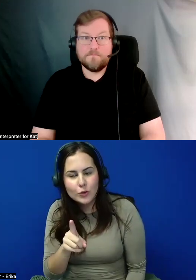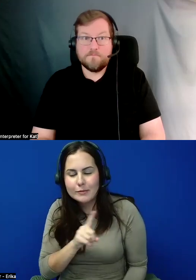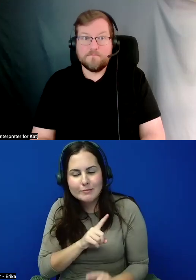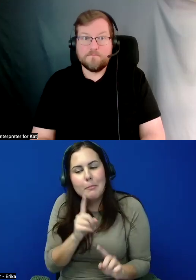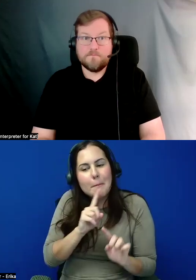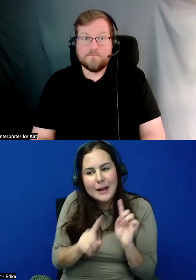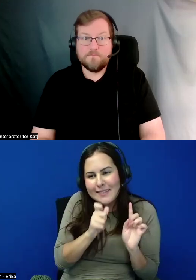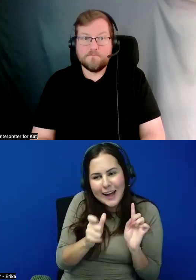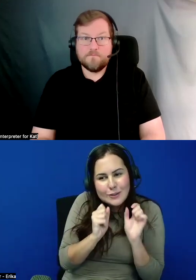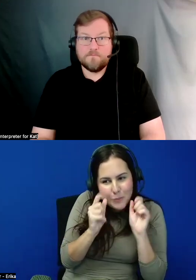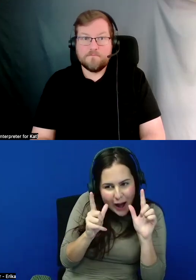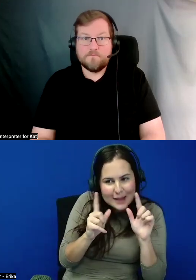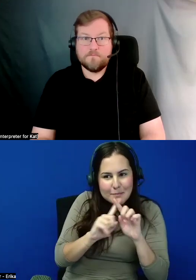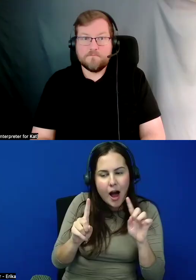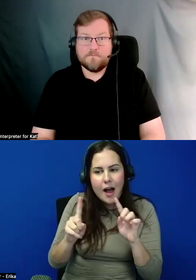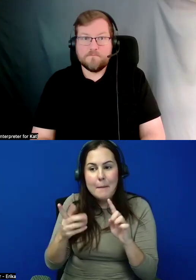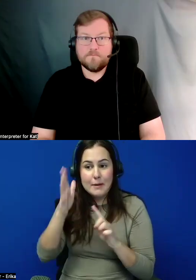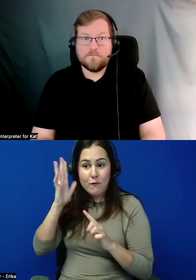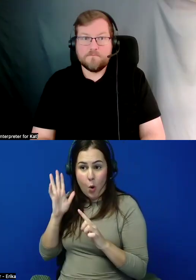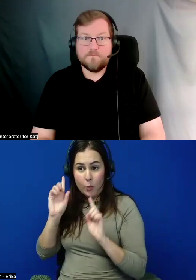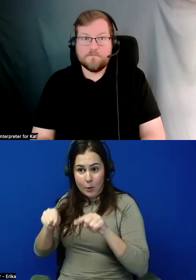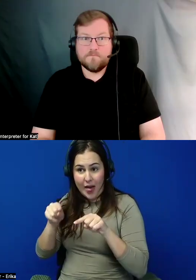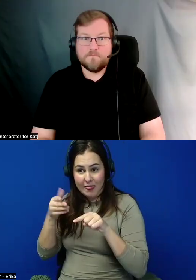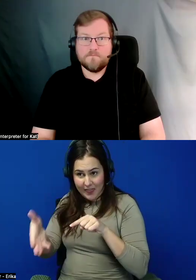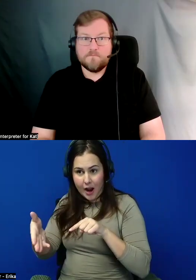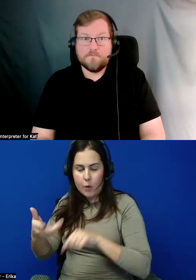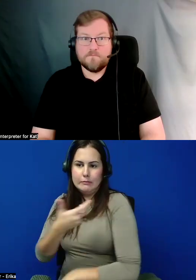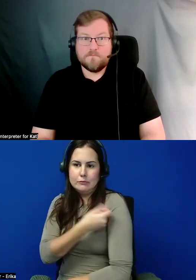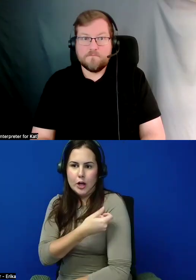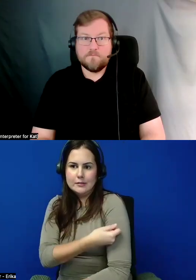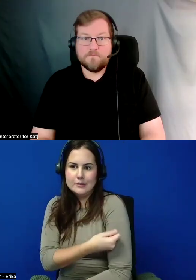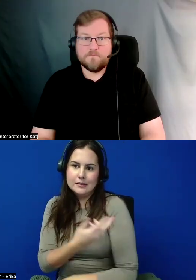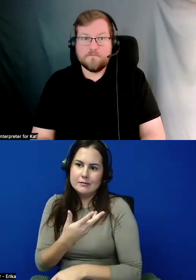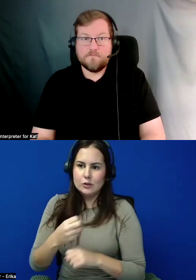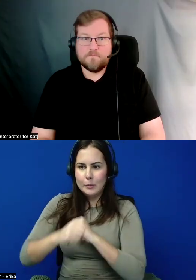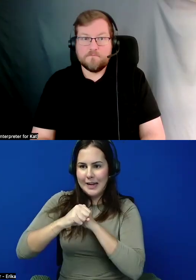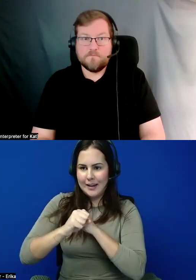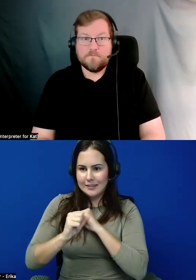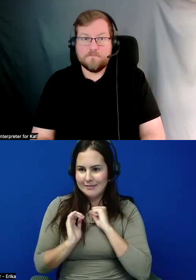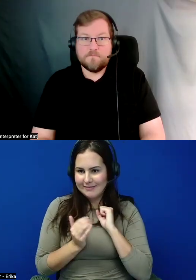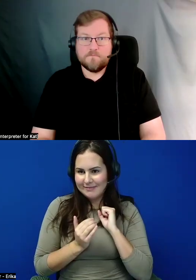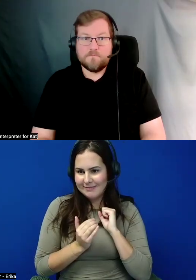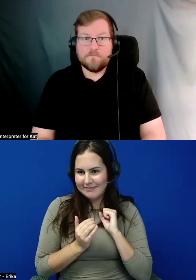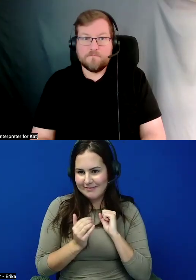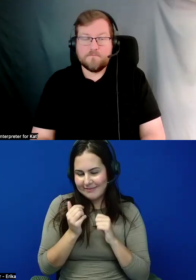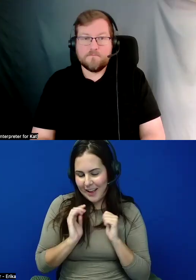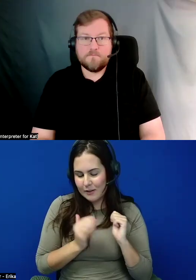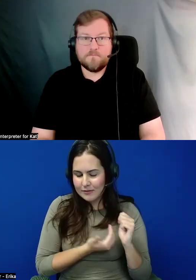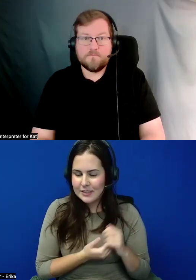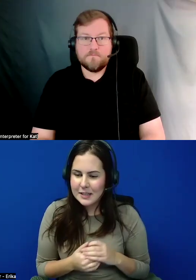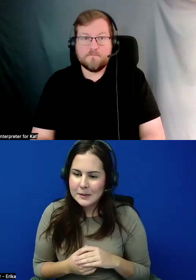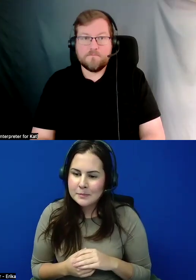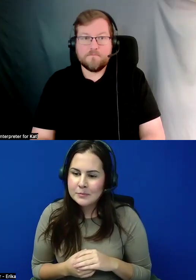Got a lot of vaccinations in advance. Um, but it was the culture there is also very different